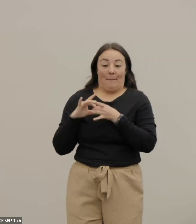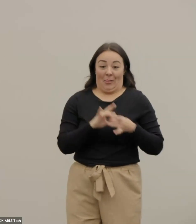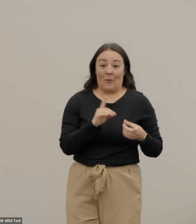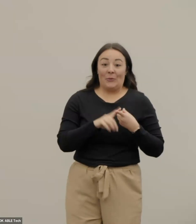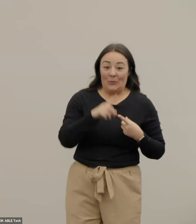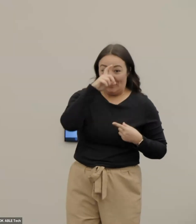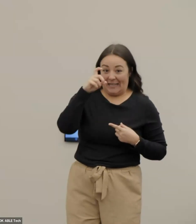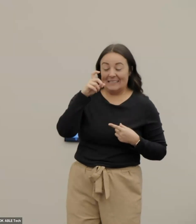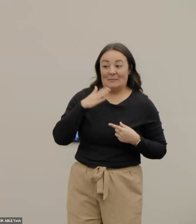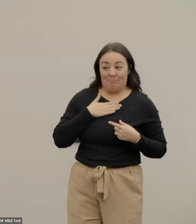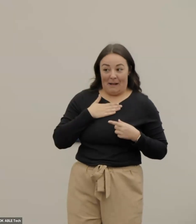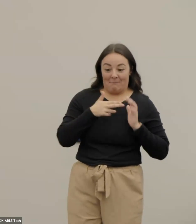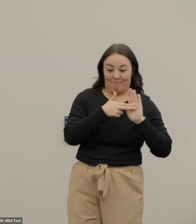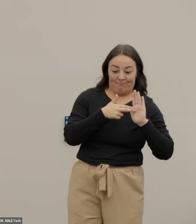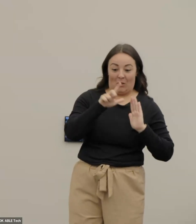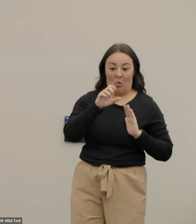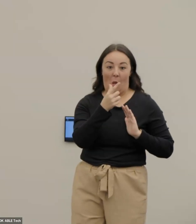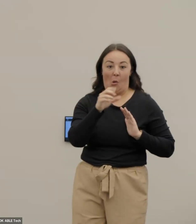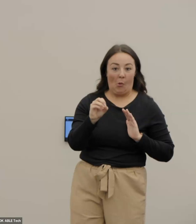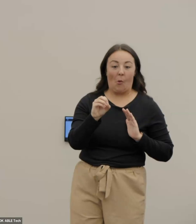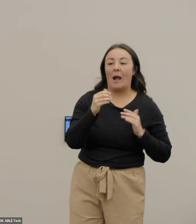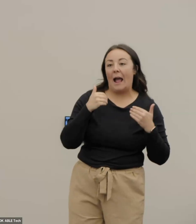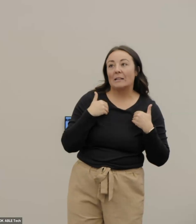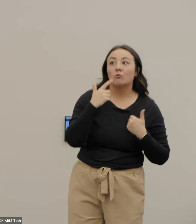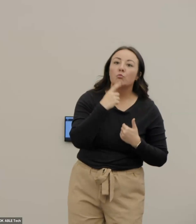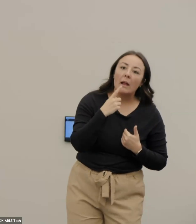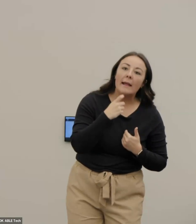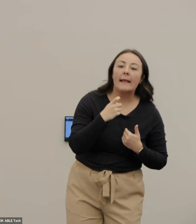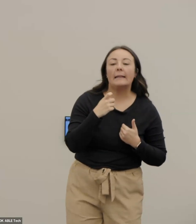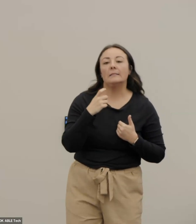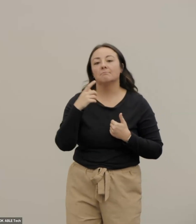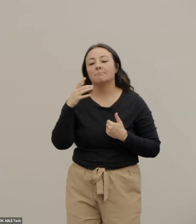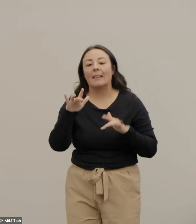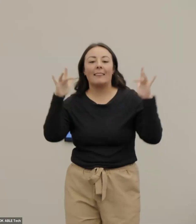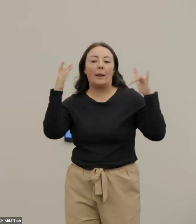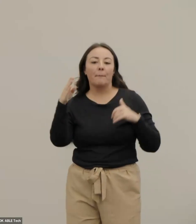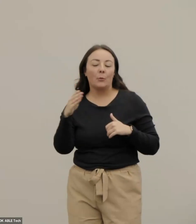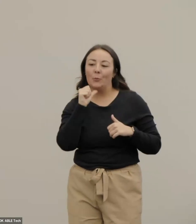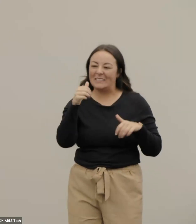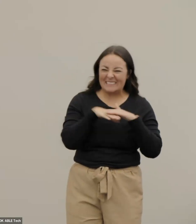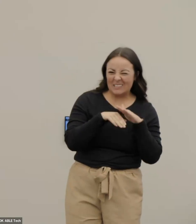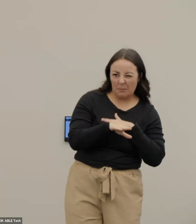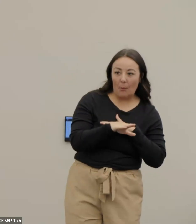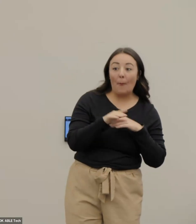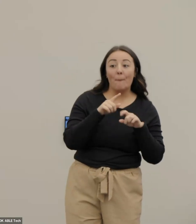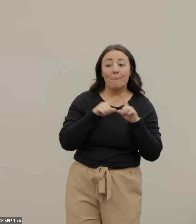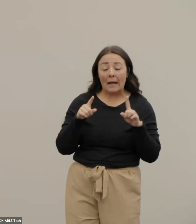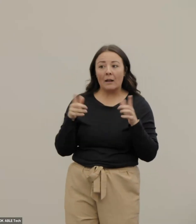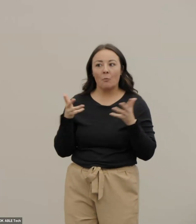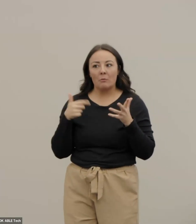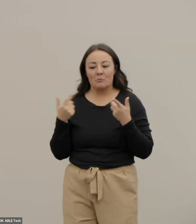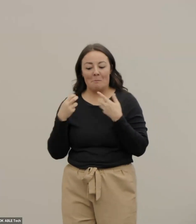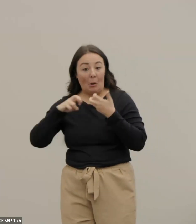wasn't accessible. Had some red, had some light blue. The main problem was they were using those